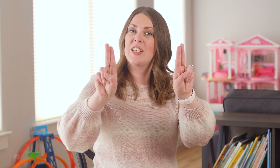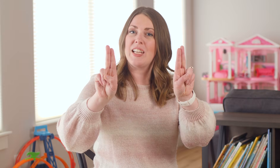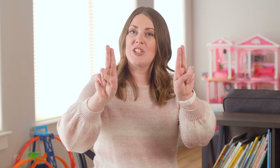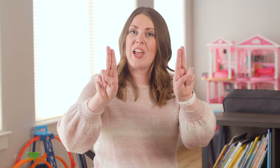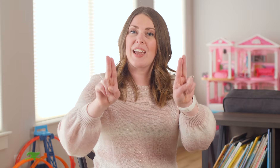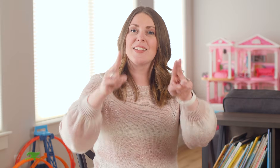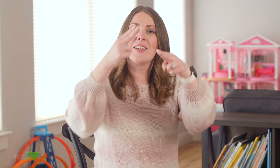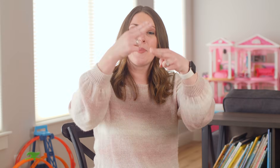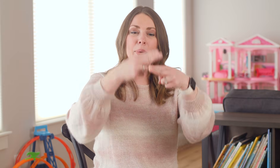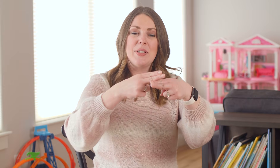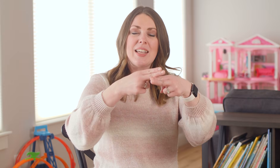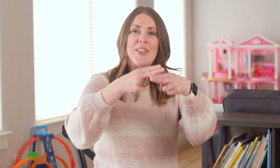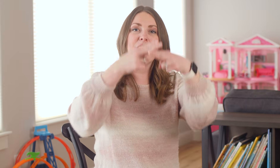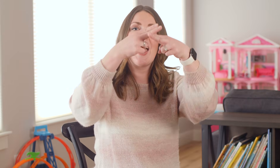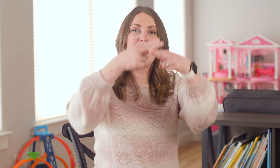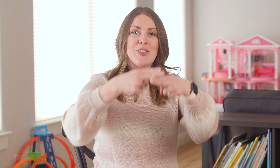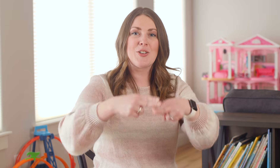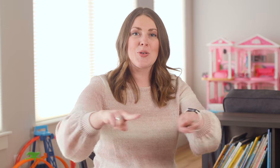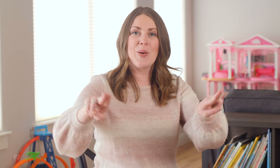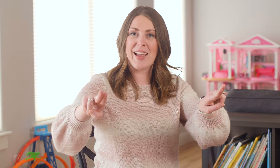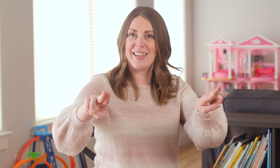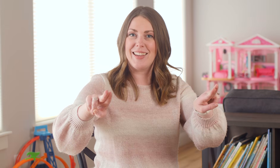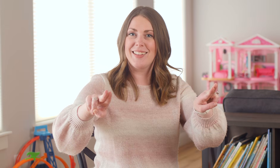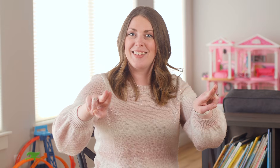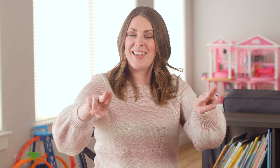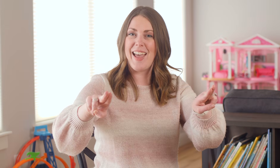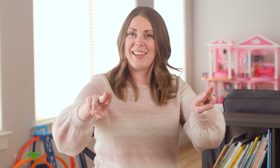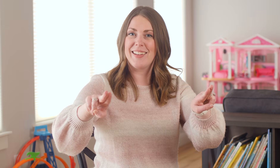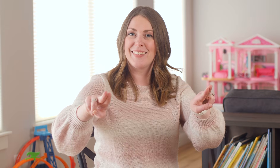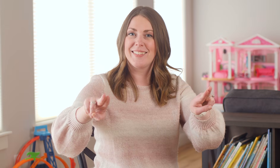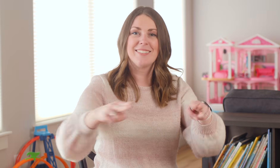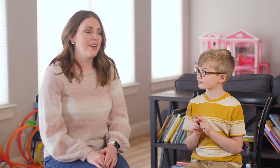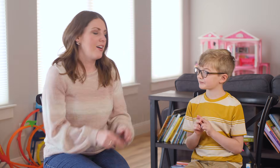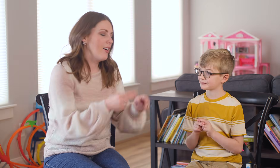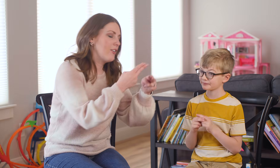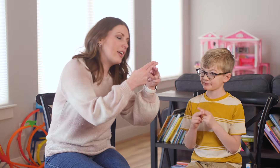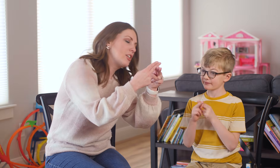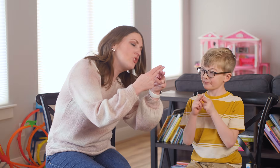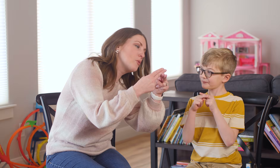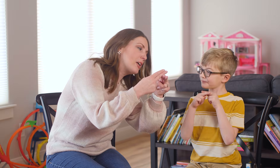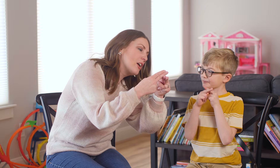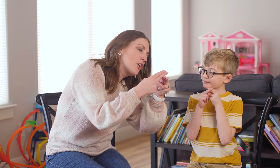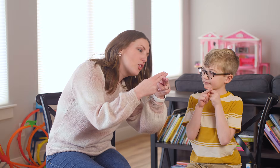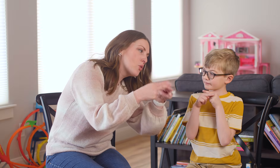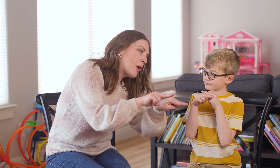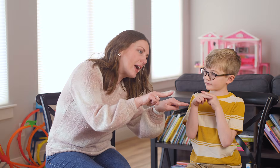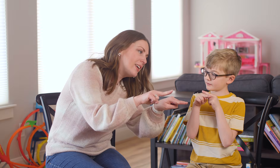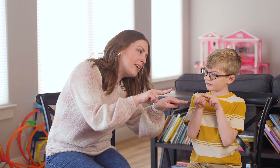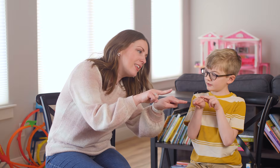each hand put together and you're cracking the egg. All right, can you show me cracking the